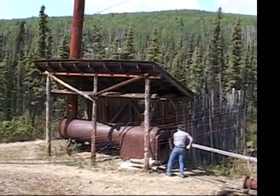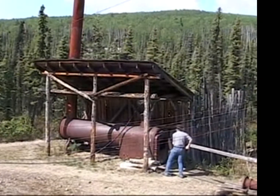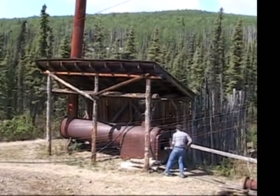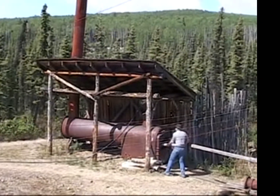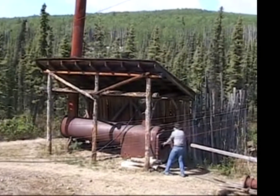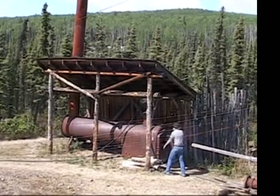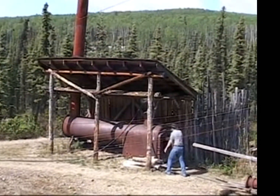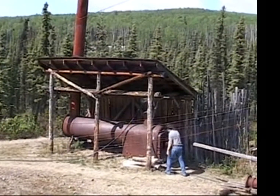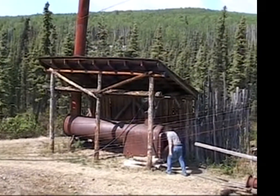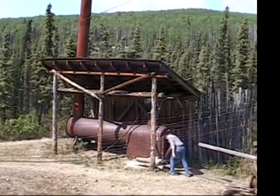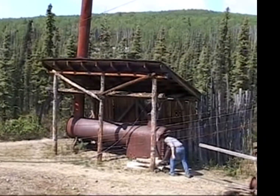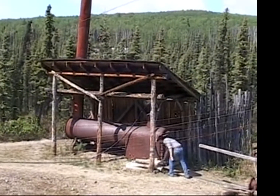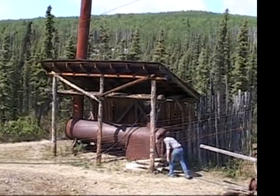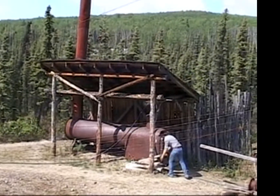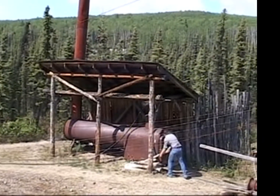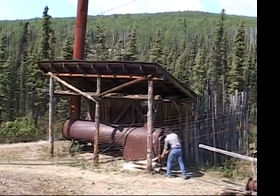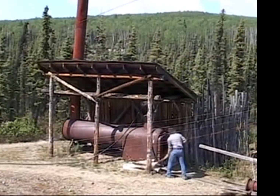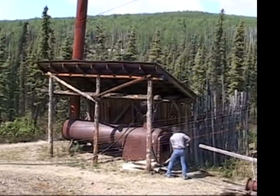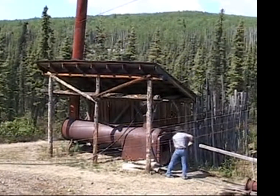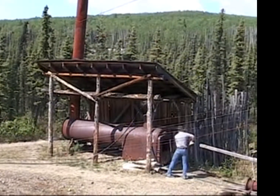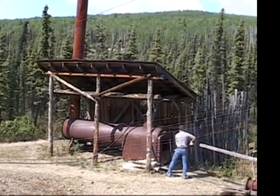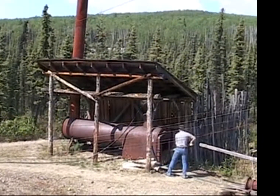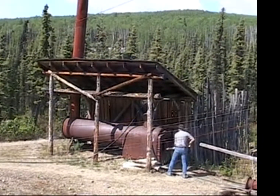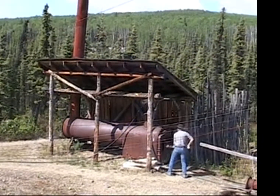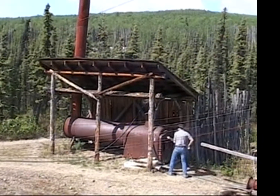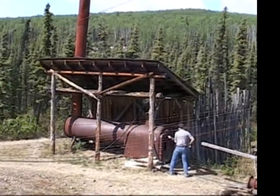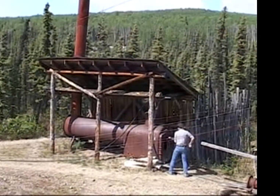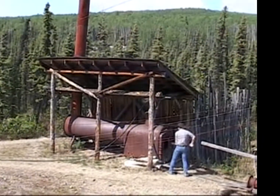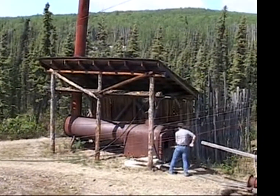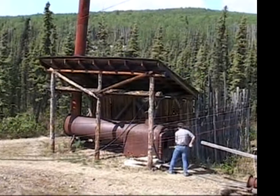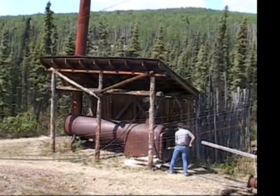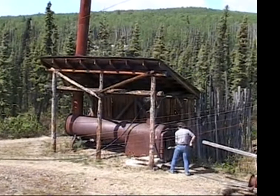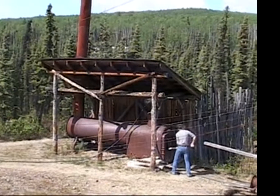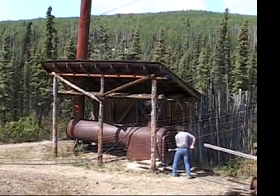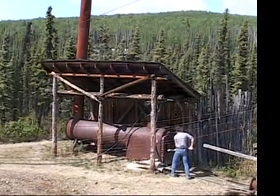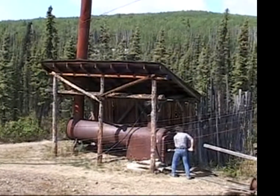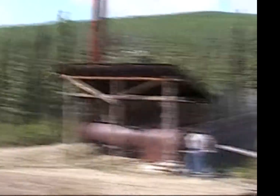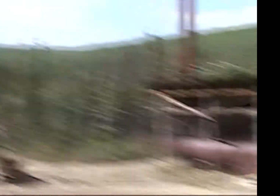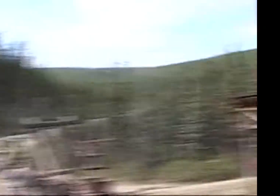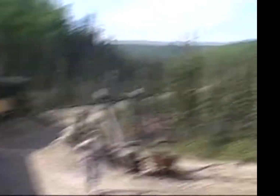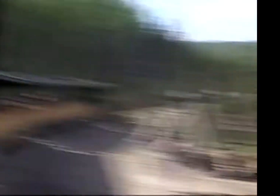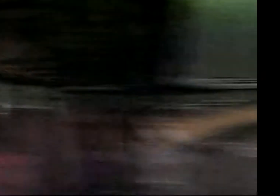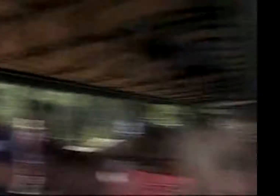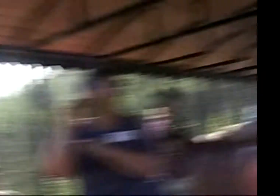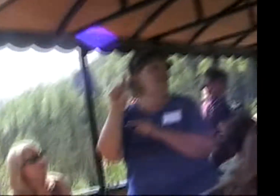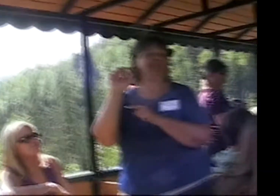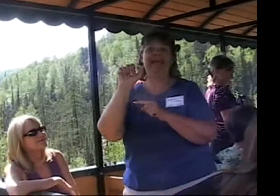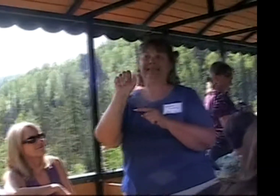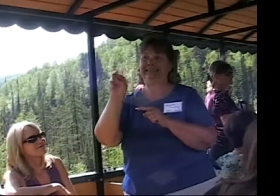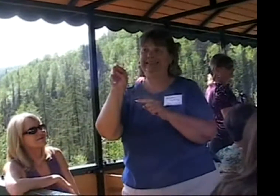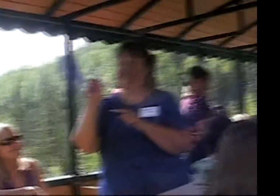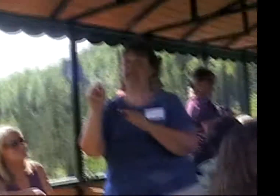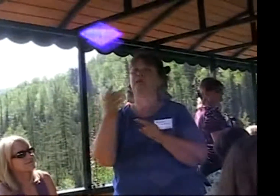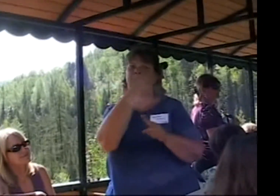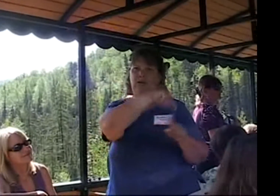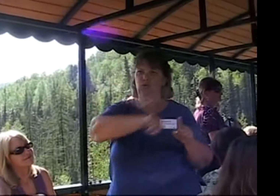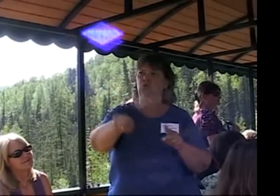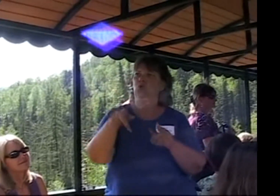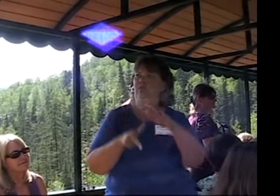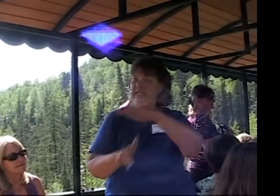steam. Steam was sent out along these black lines here. Initially, they would first send that steam down the broken tunnel to help thaw them out throughout the